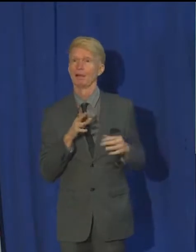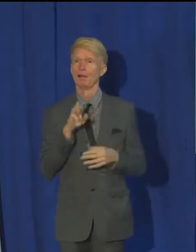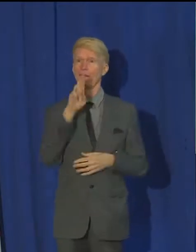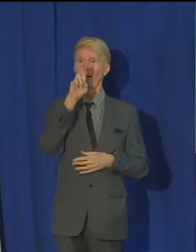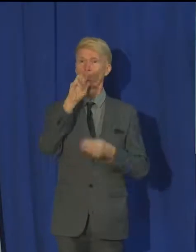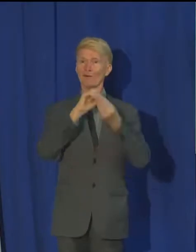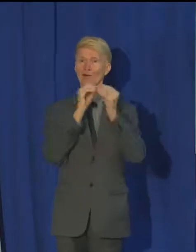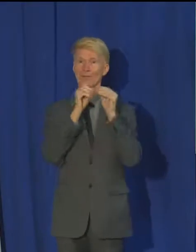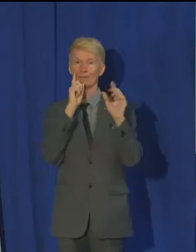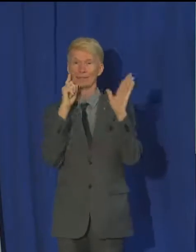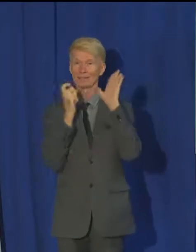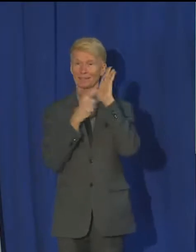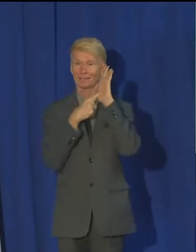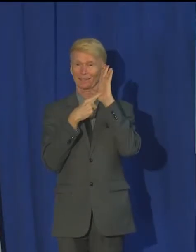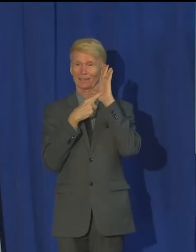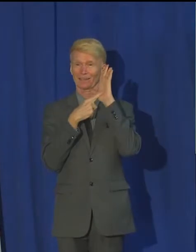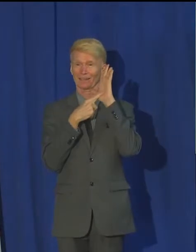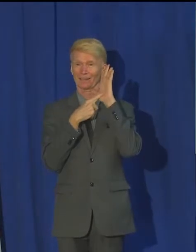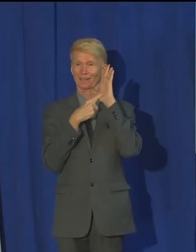reproduction number.